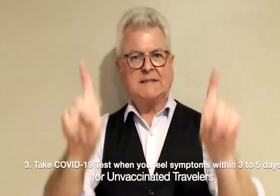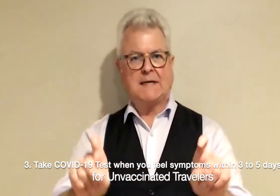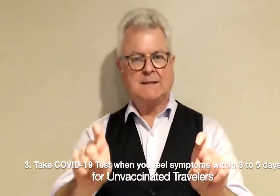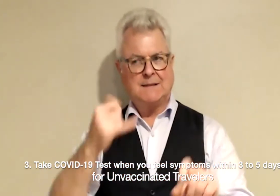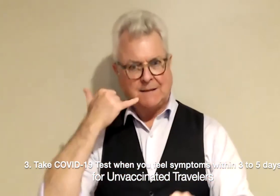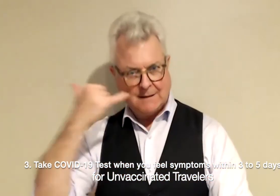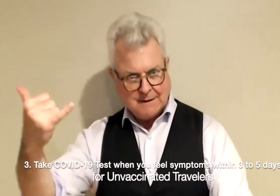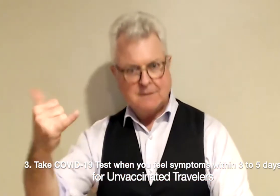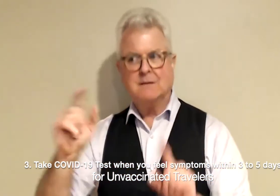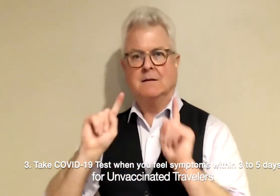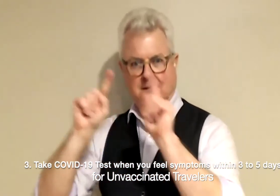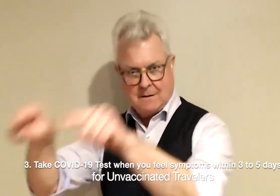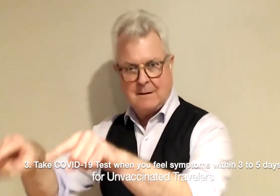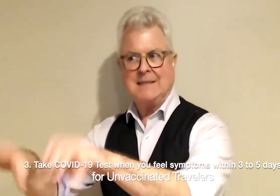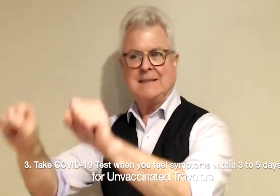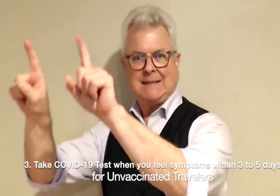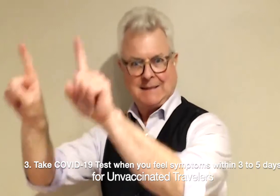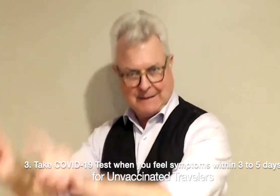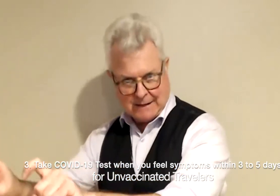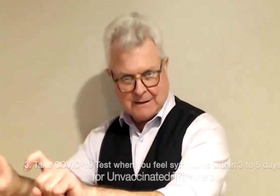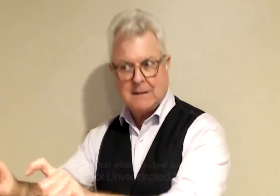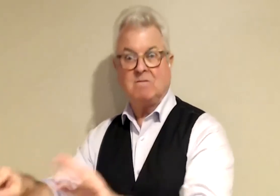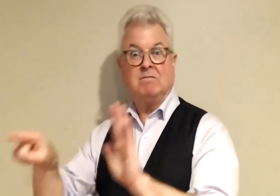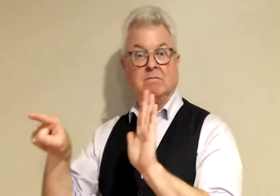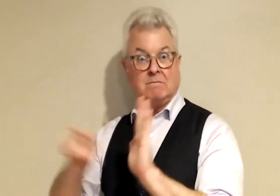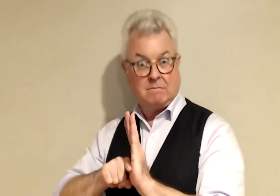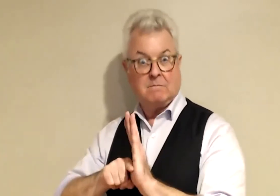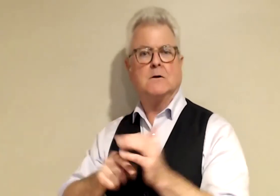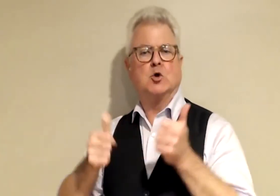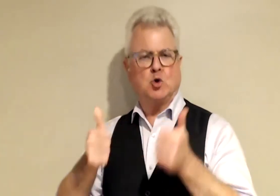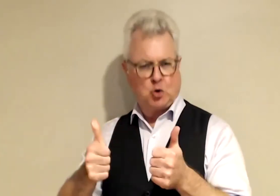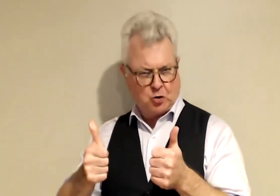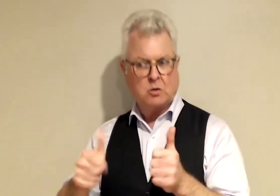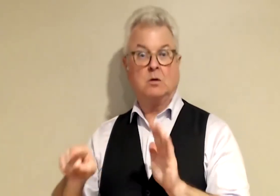3 to 5 days. If you do, then you would have to call to make an arrangement to be COVID tested.